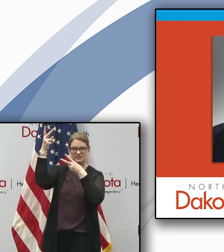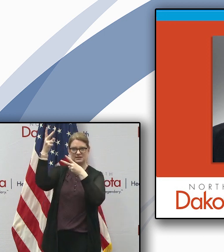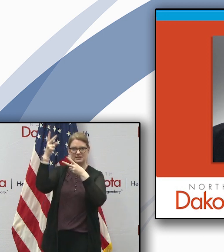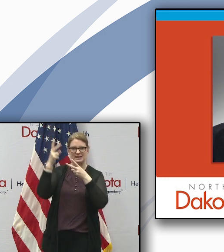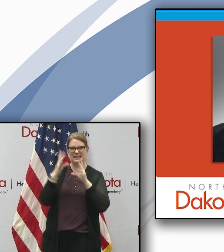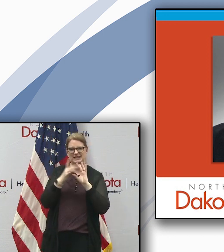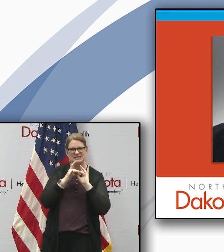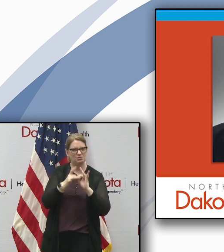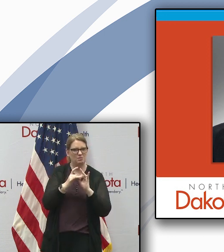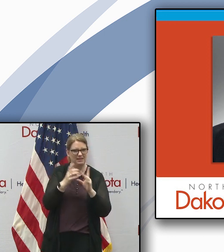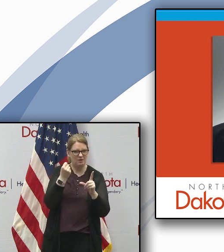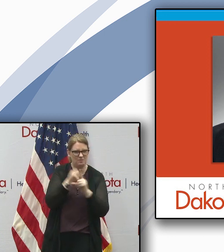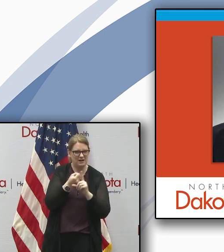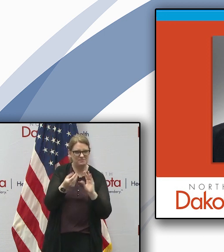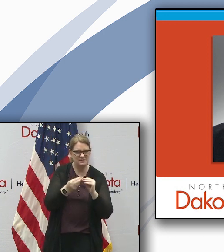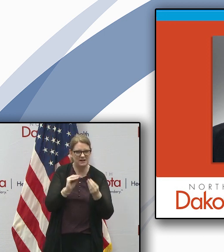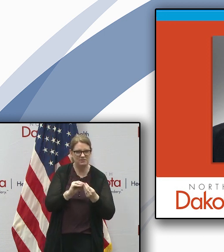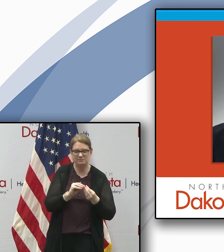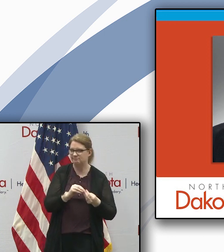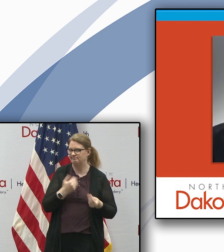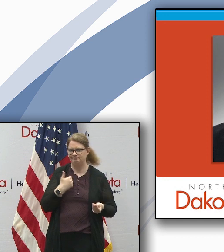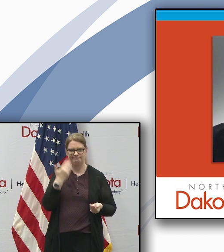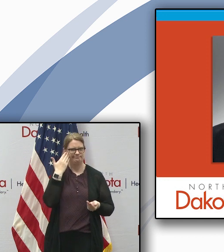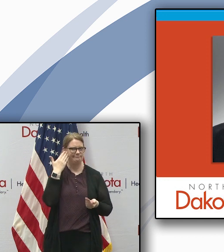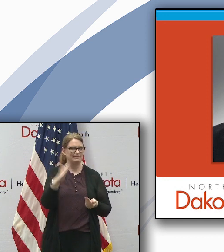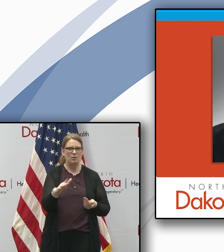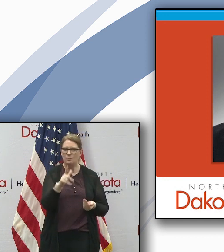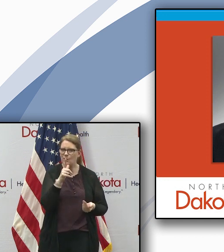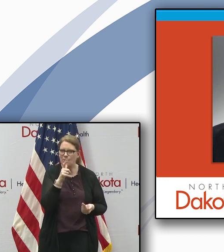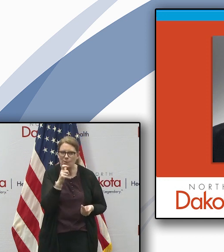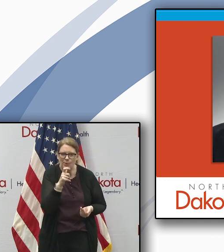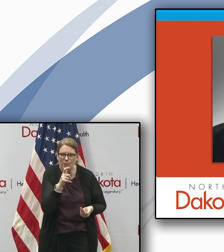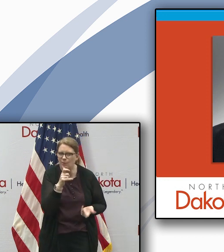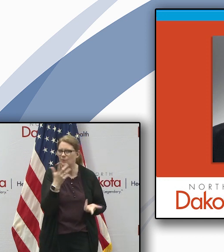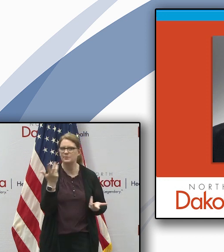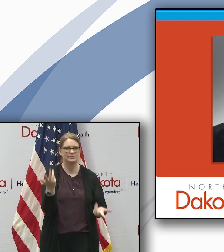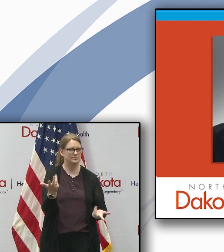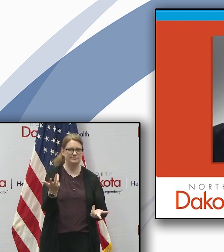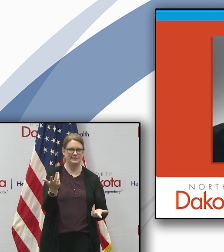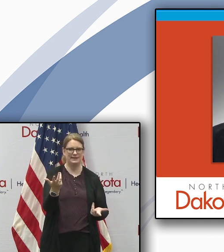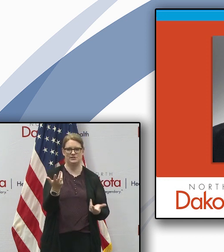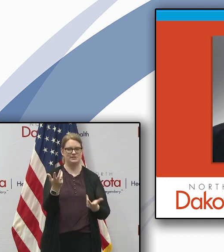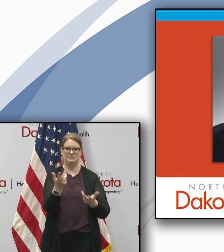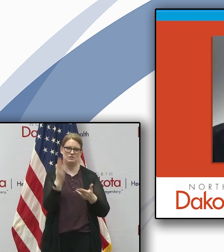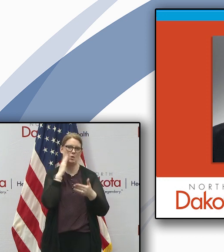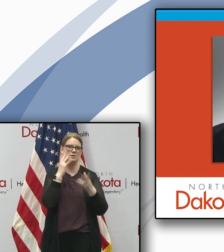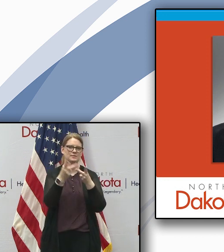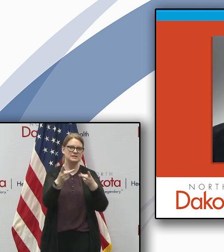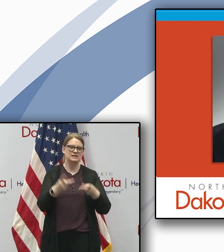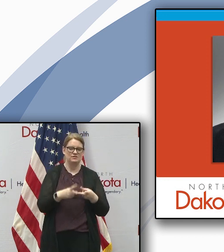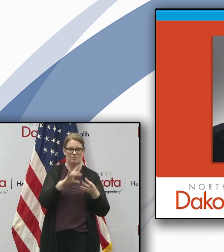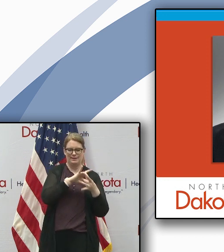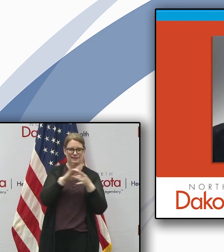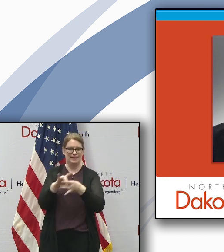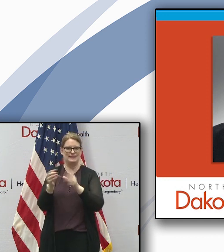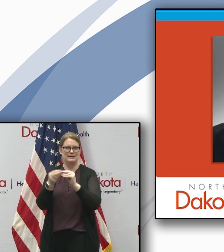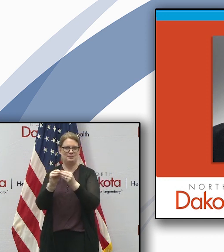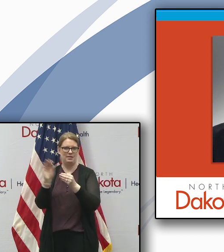number. And so we don't know who you are. We simply get some positions related to a random number. And so we'll watch in the